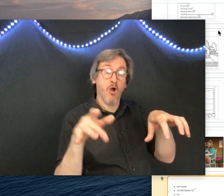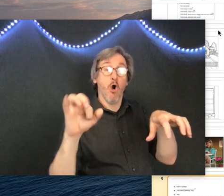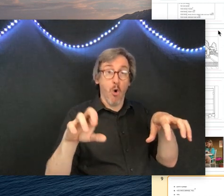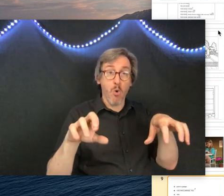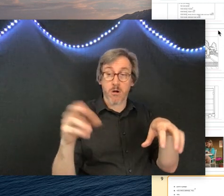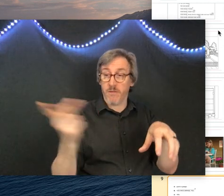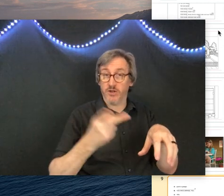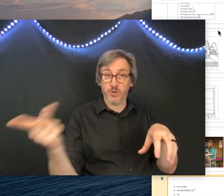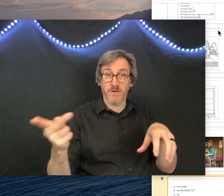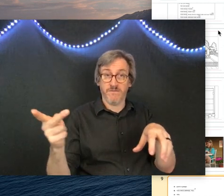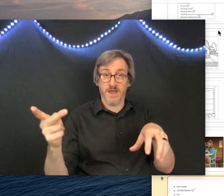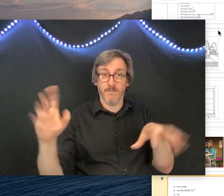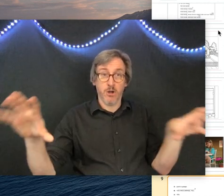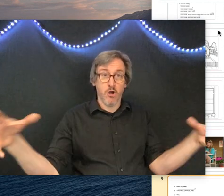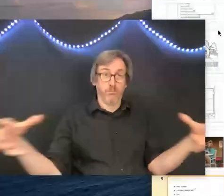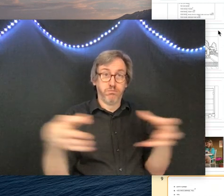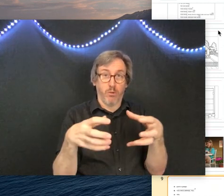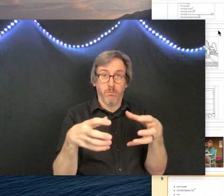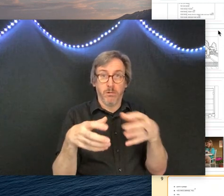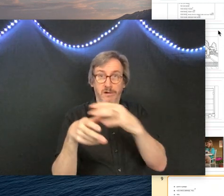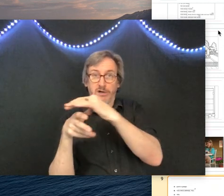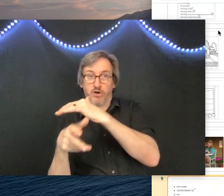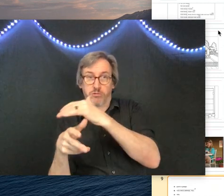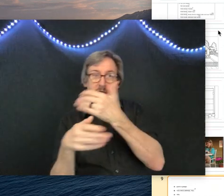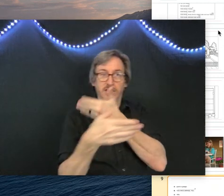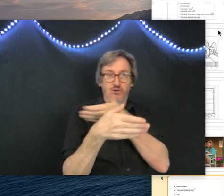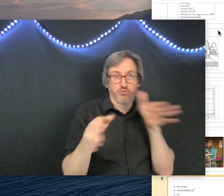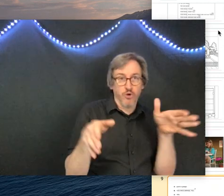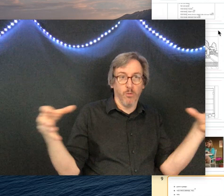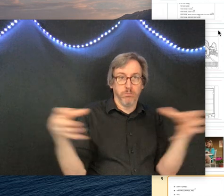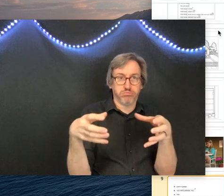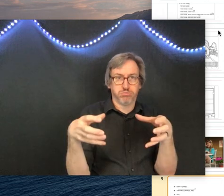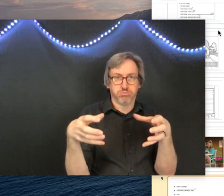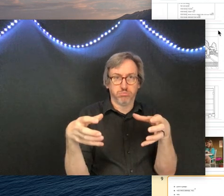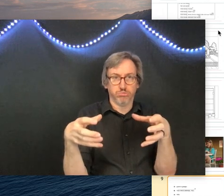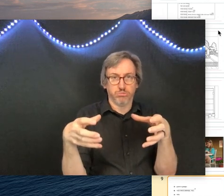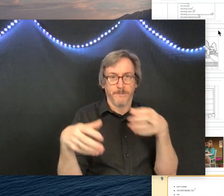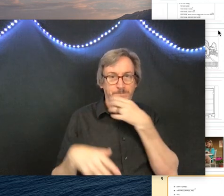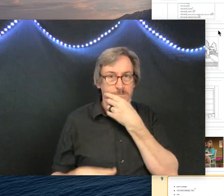right? Or are the two of them, boom, garage, room,